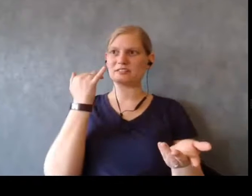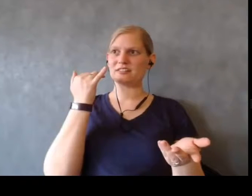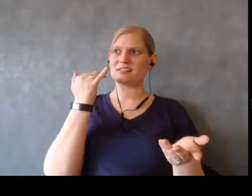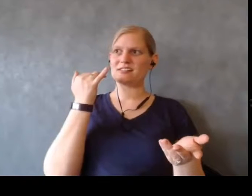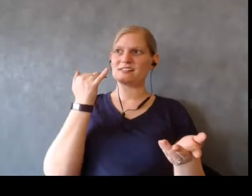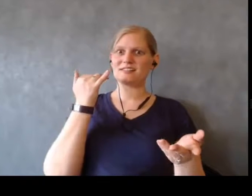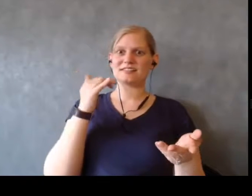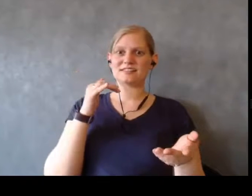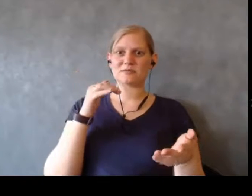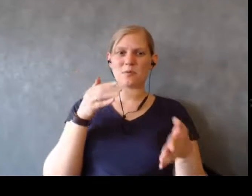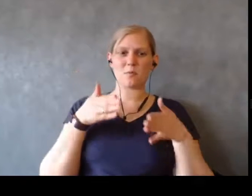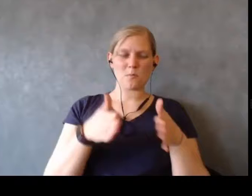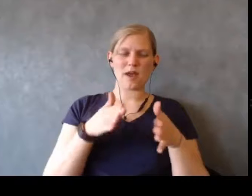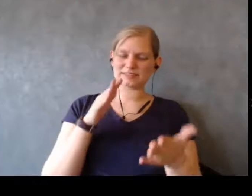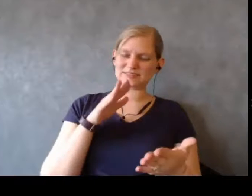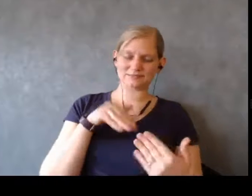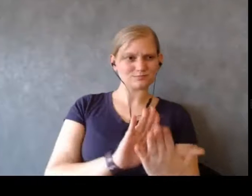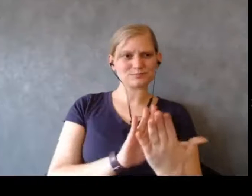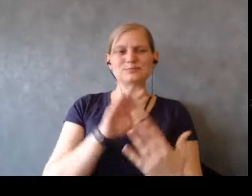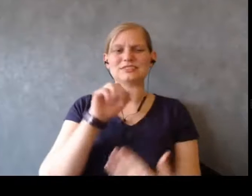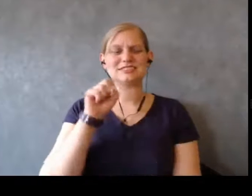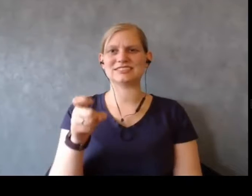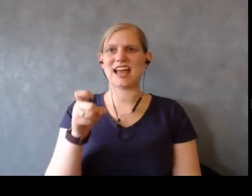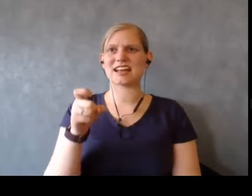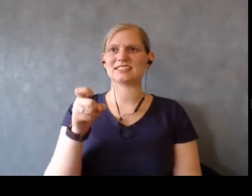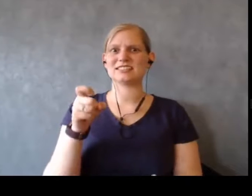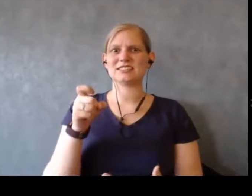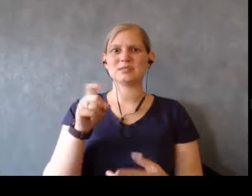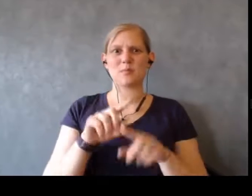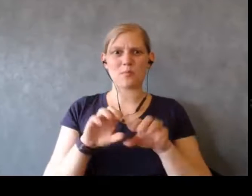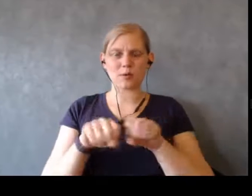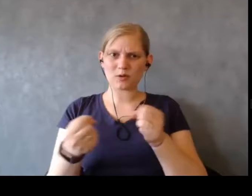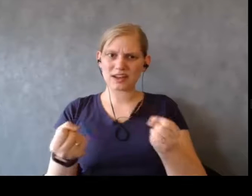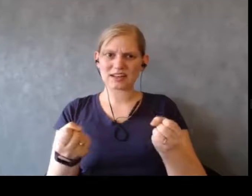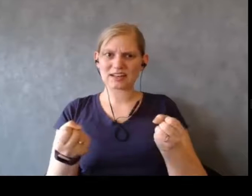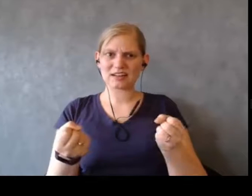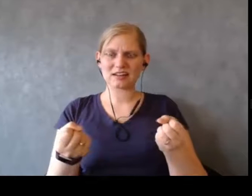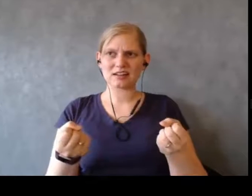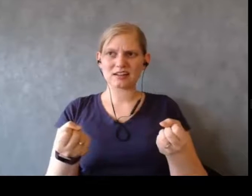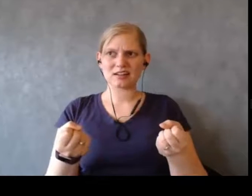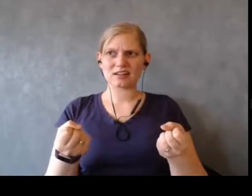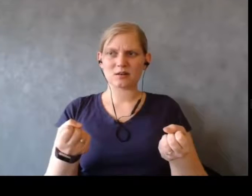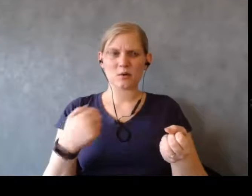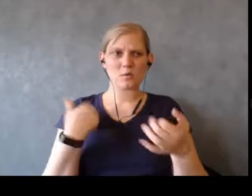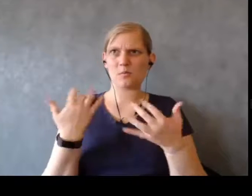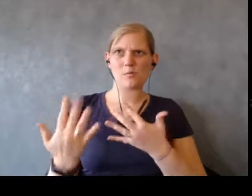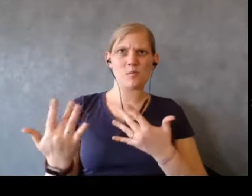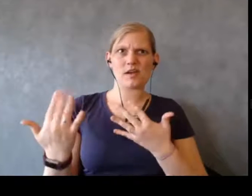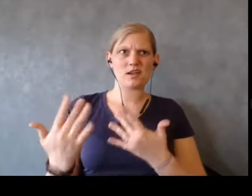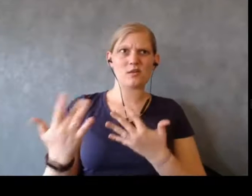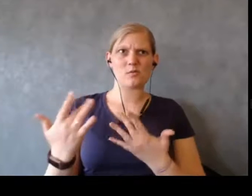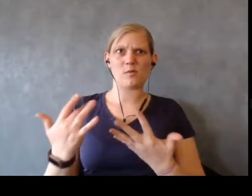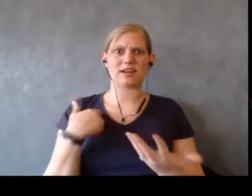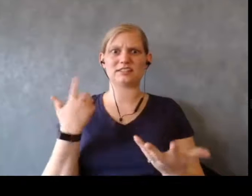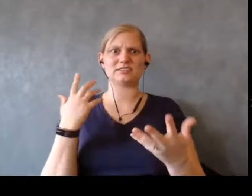school systems and parents to change this for us, we're going to be waiting for a long time because most of these people never got much training